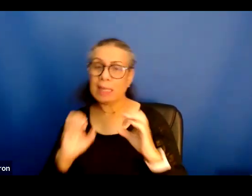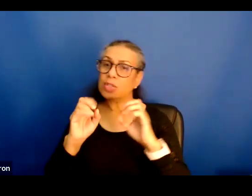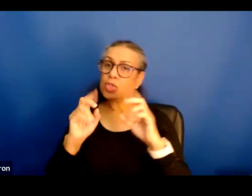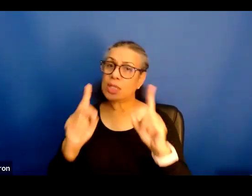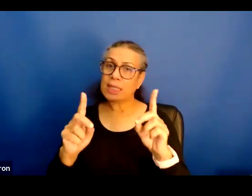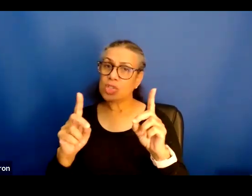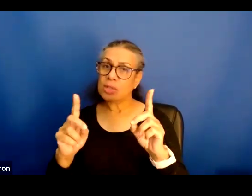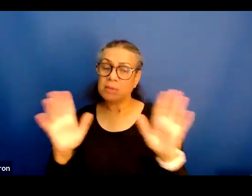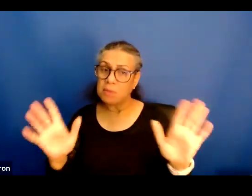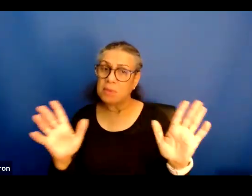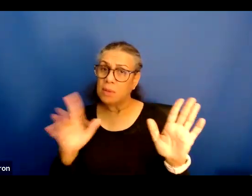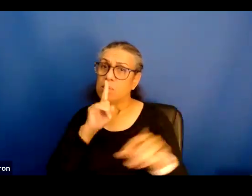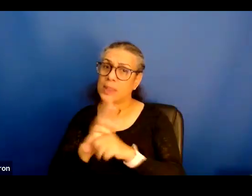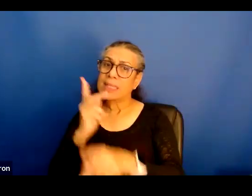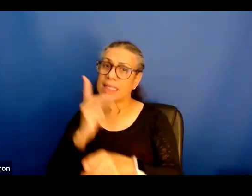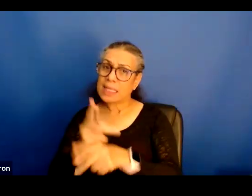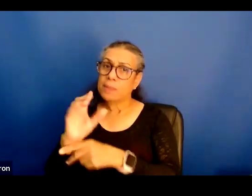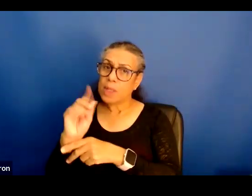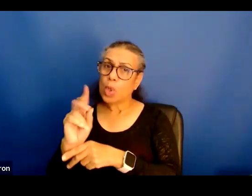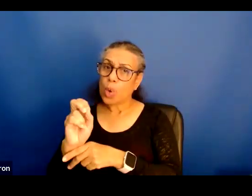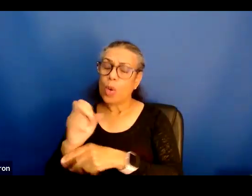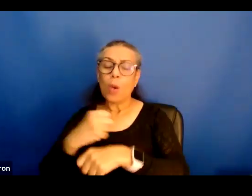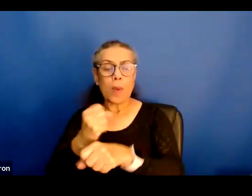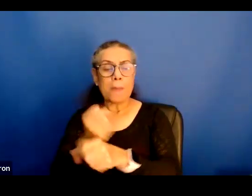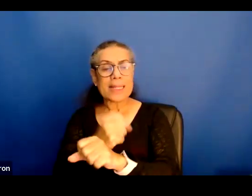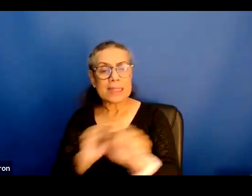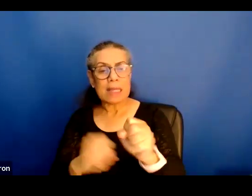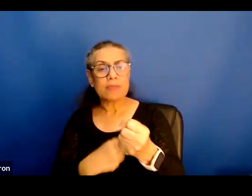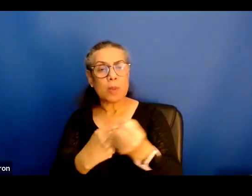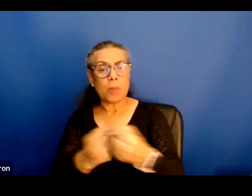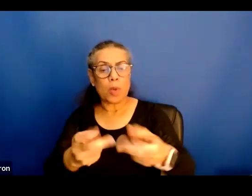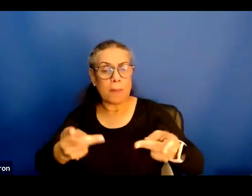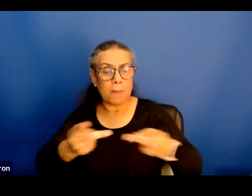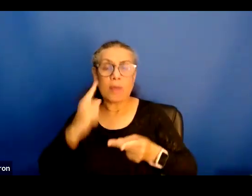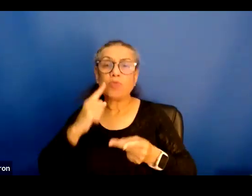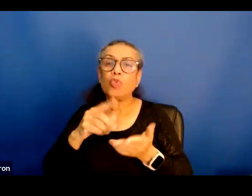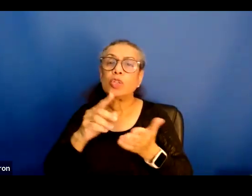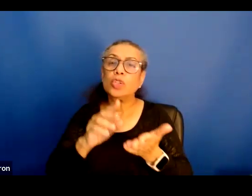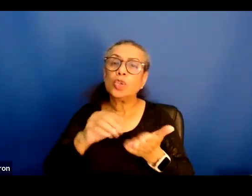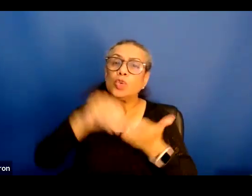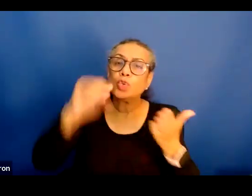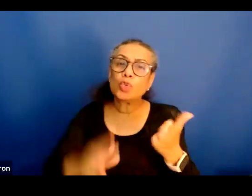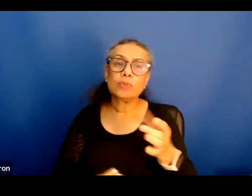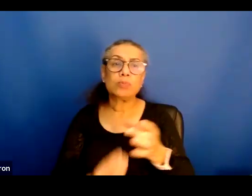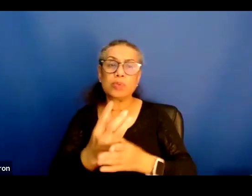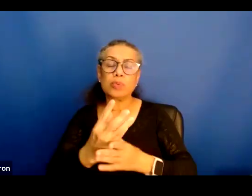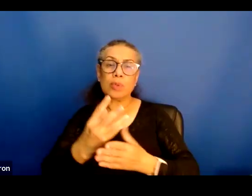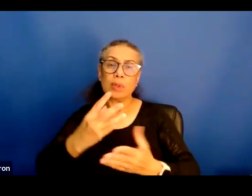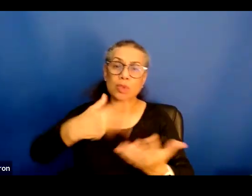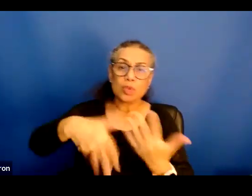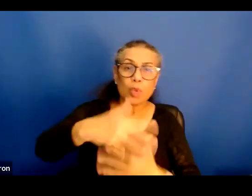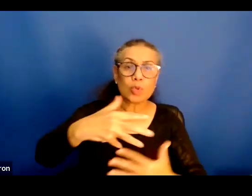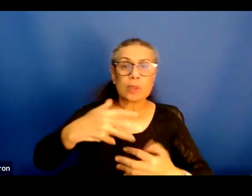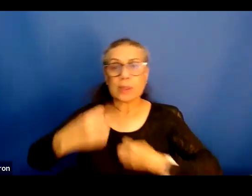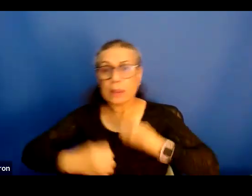this ethical code. We work together to create safe, supportive spaces where students can thrive academically, socially, and emotionally. And